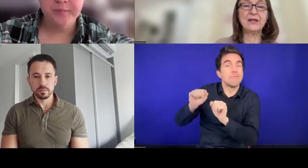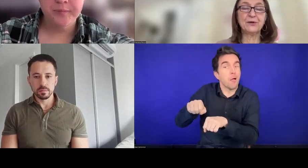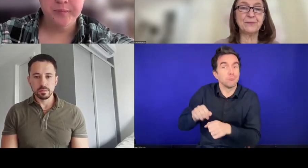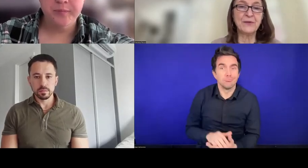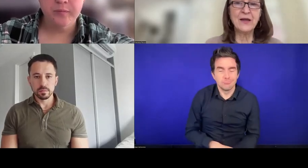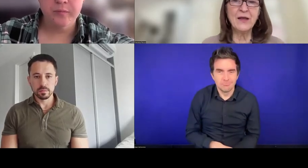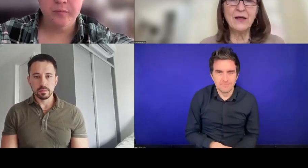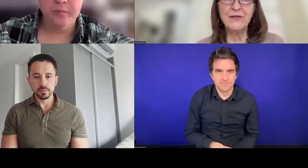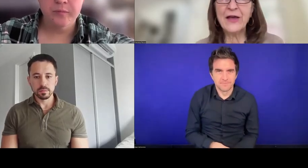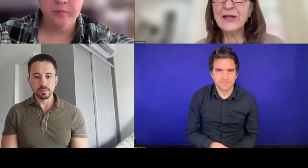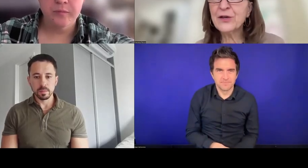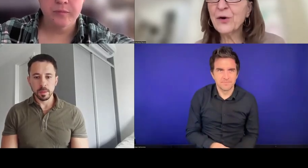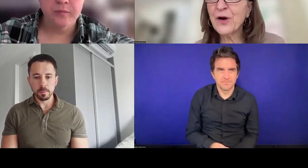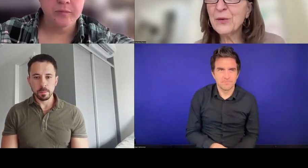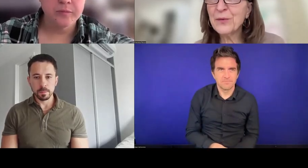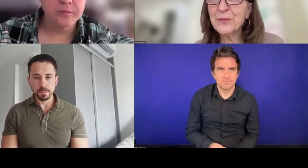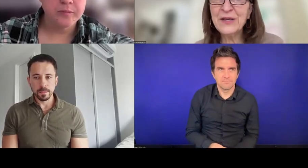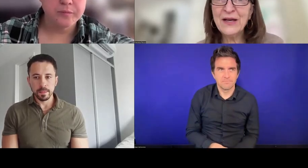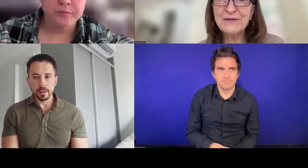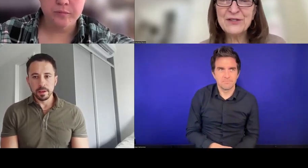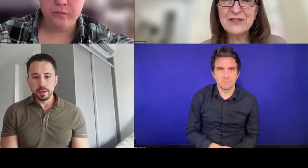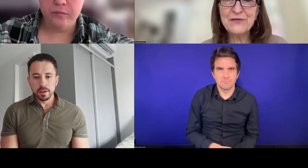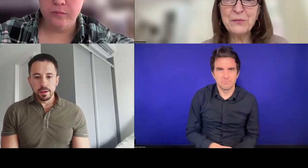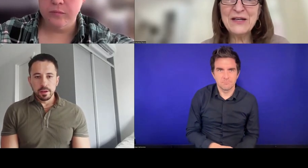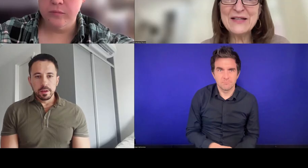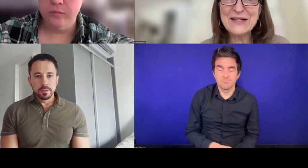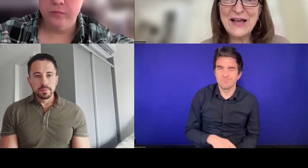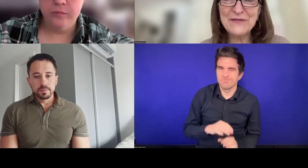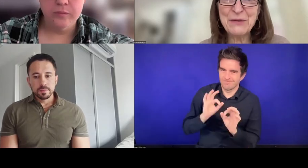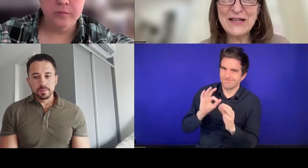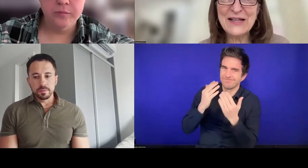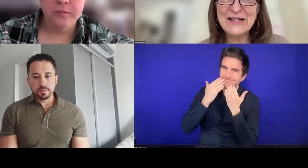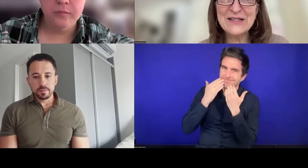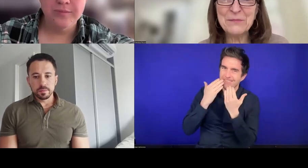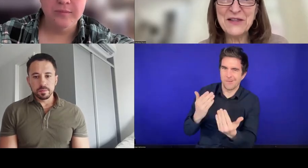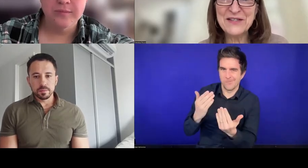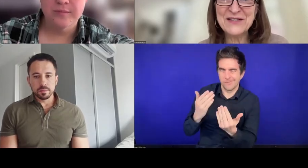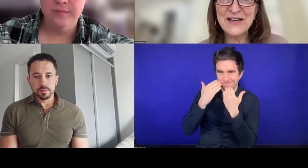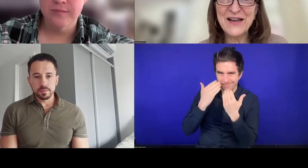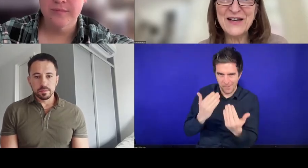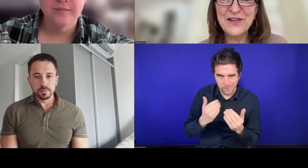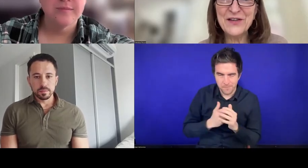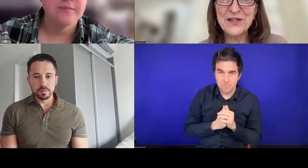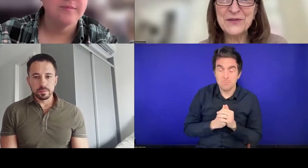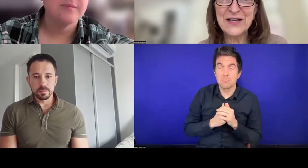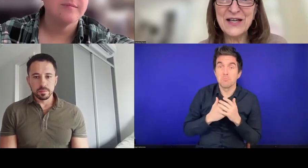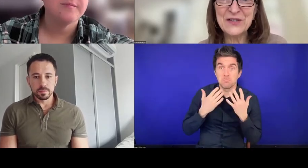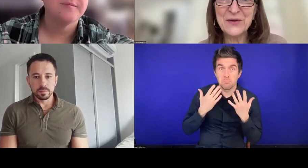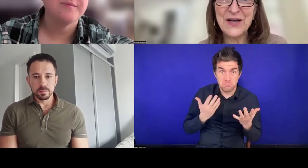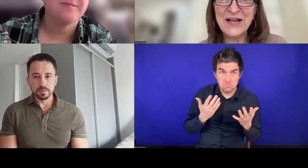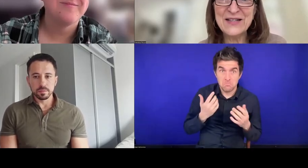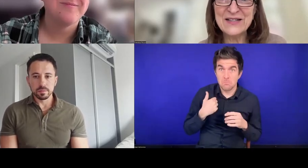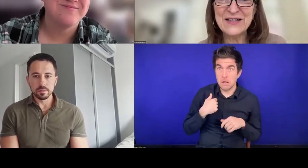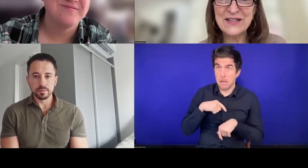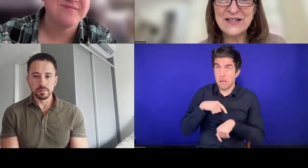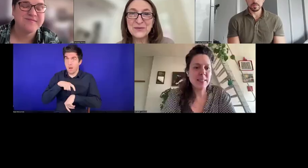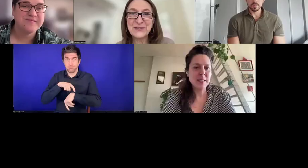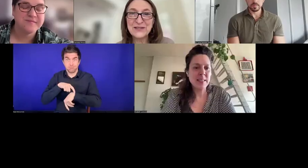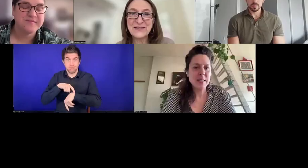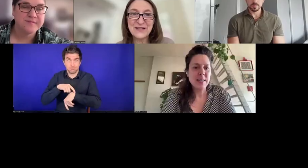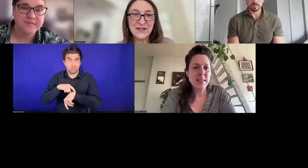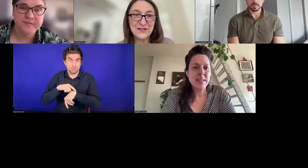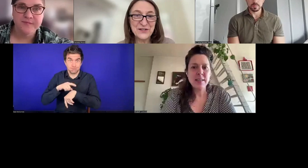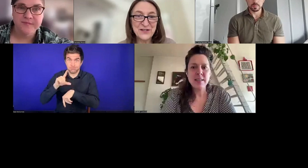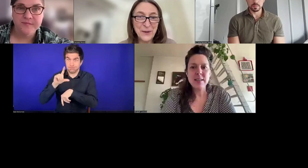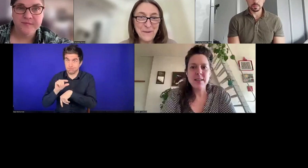Great, thank you. Thank you. We have just a few minutes left, but Elizabeth, is there anything you would like to add to